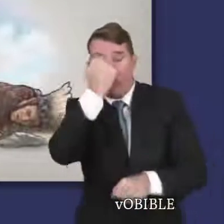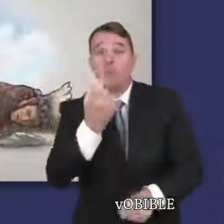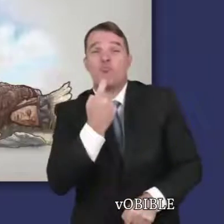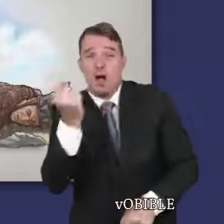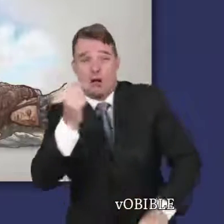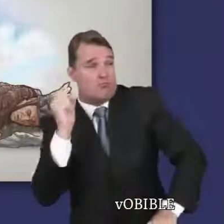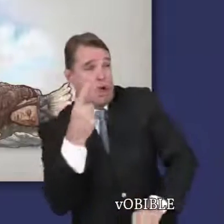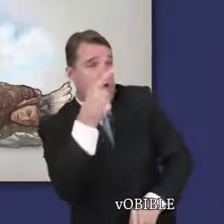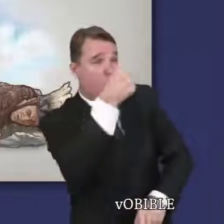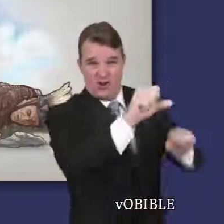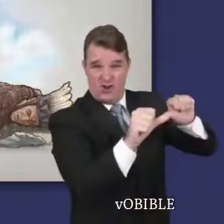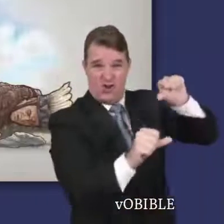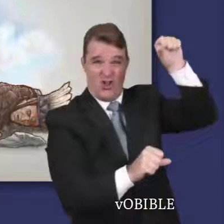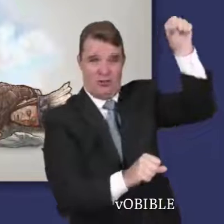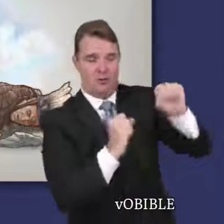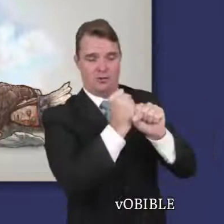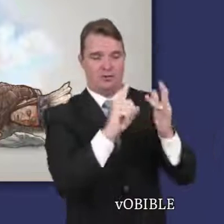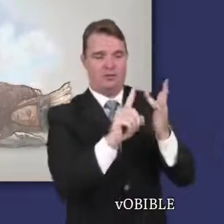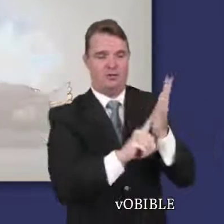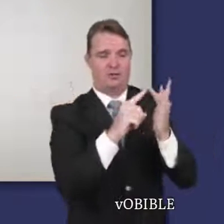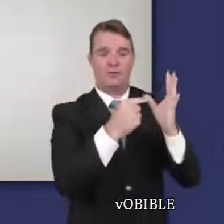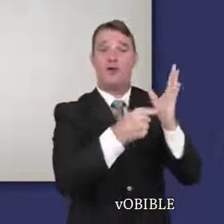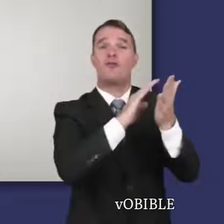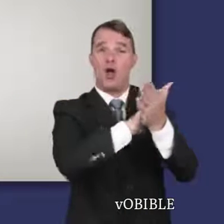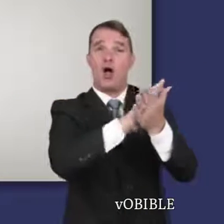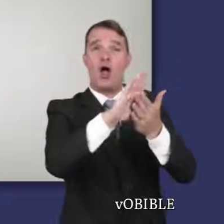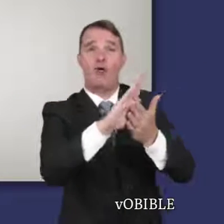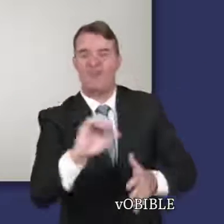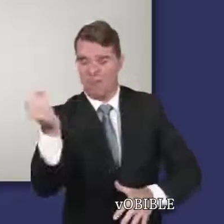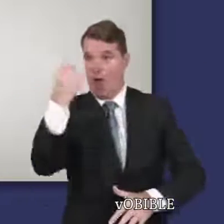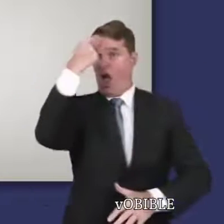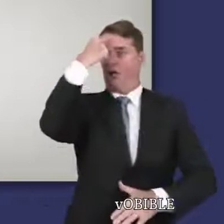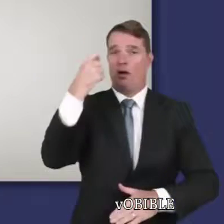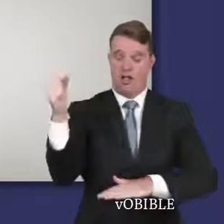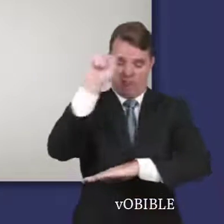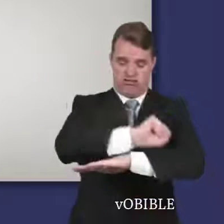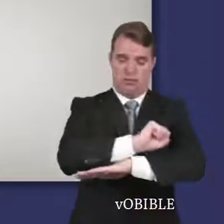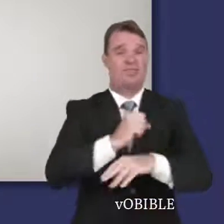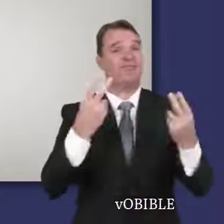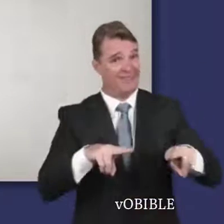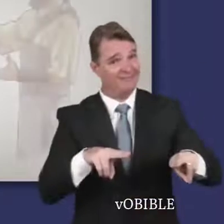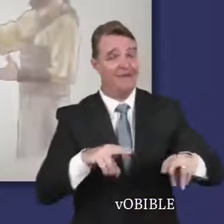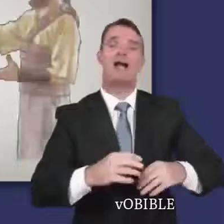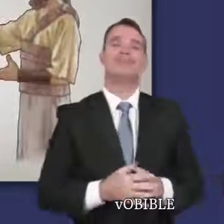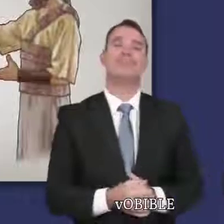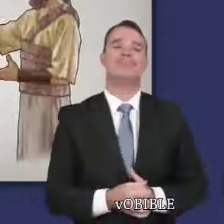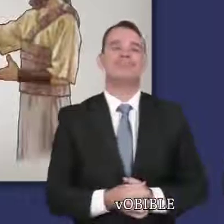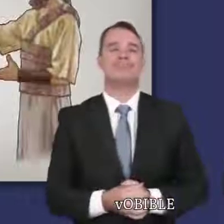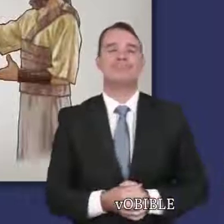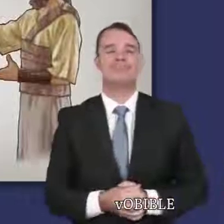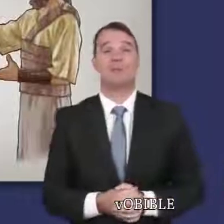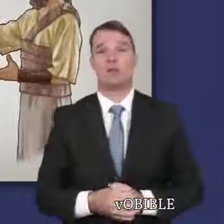giant Goliath, a champion of the Philistines. Chapter 18 records the start of a